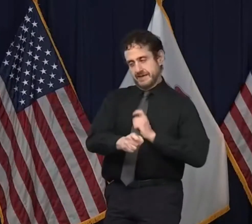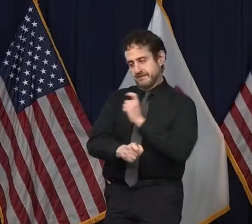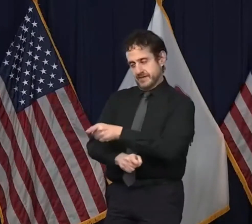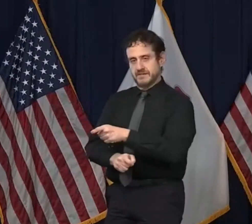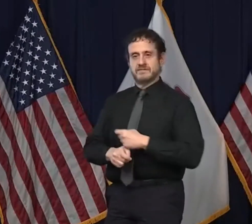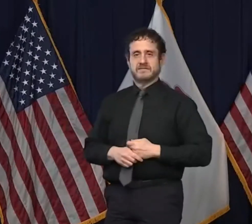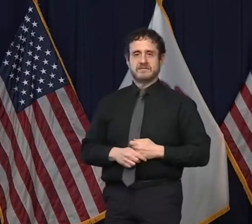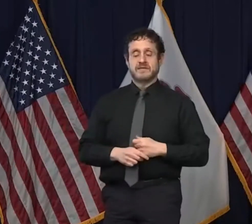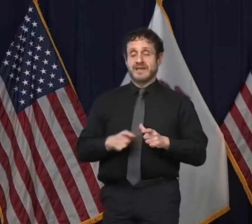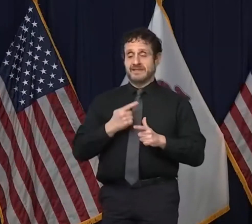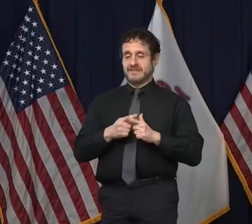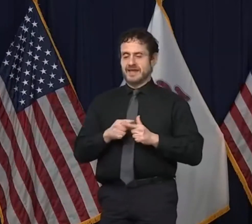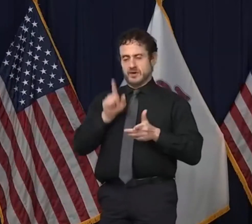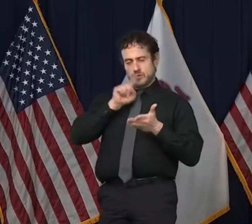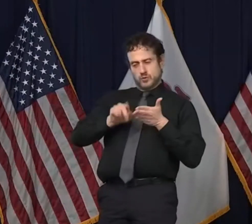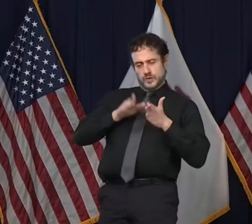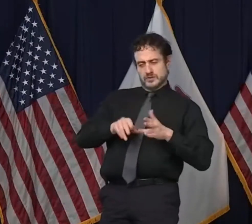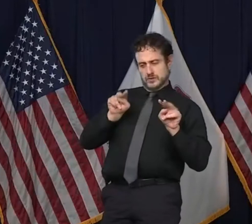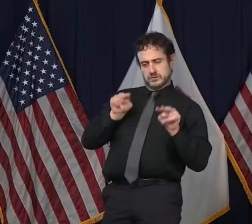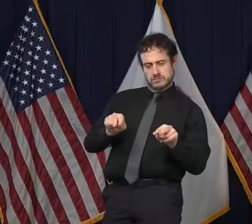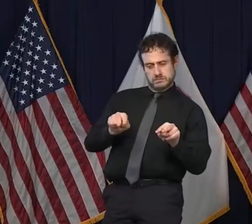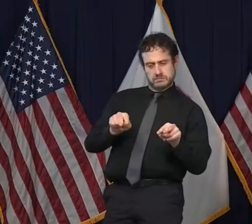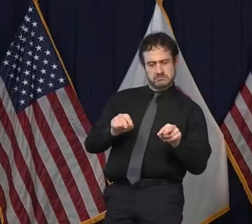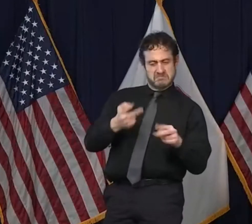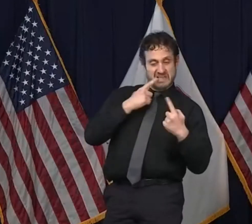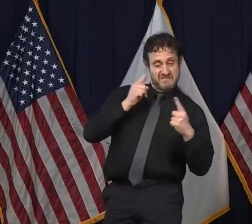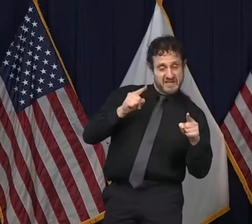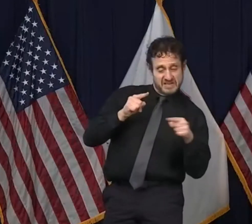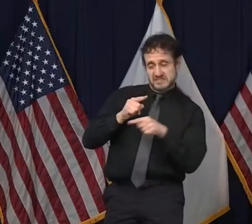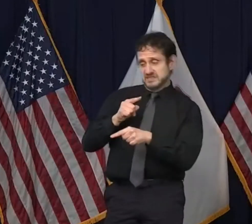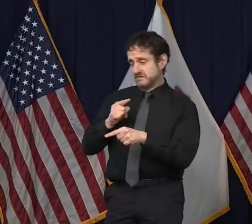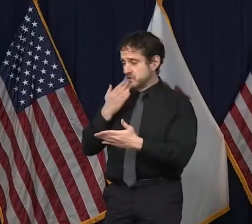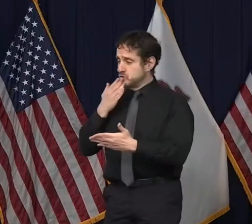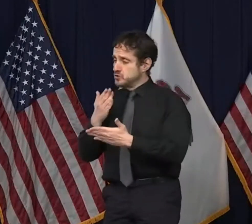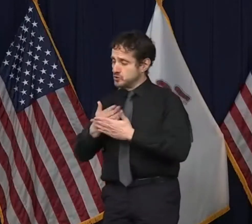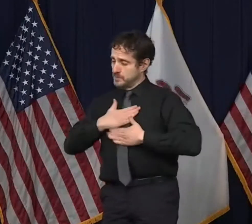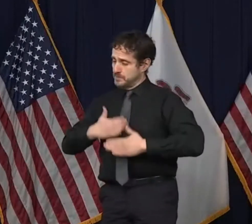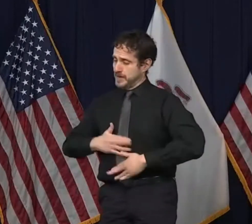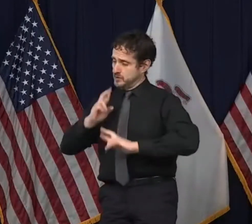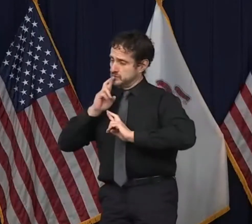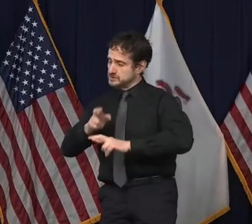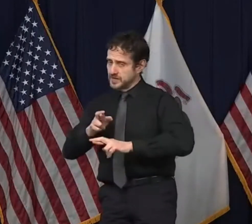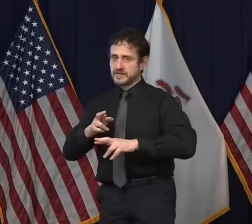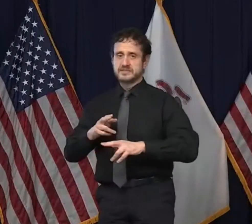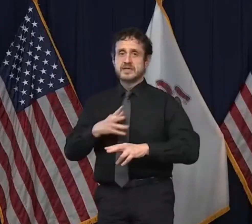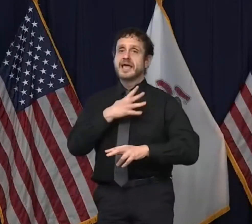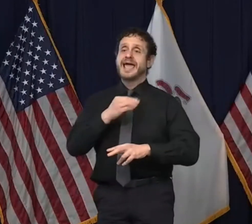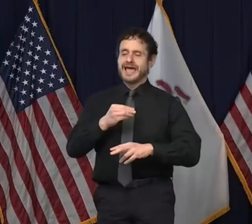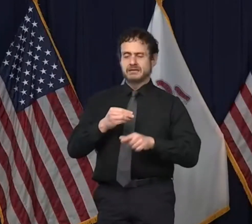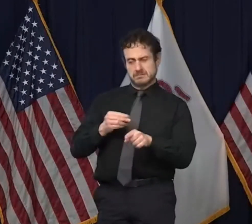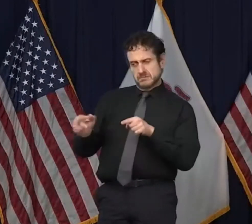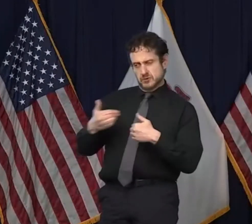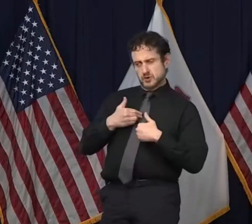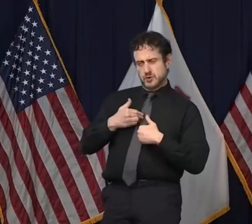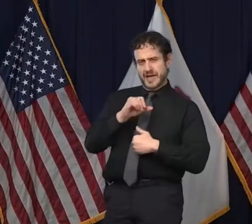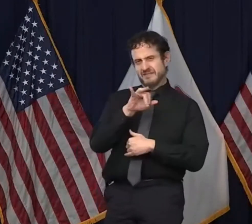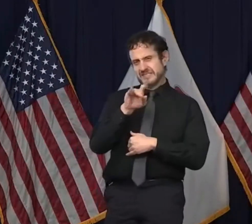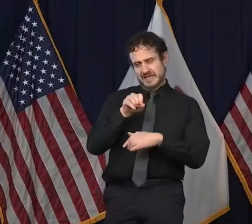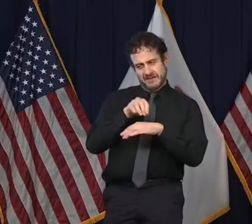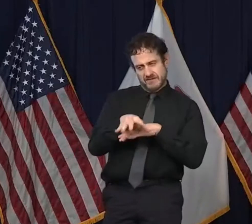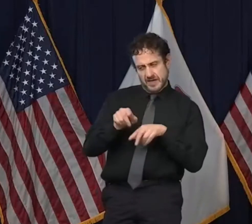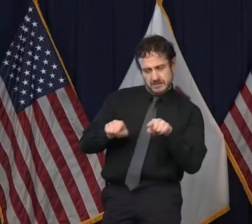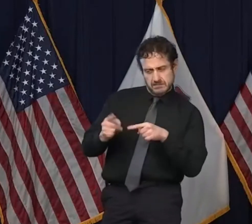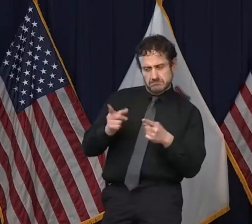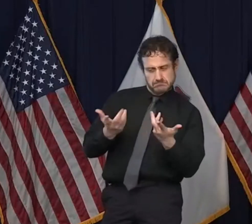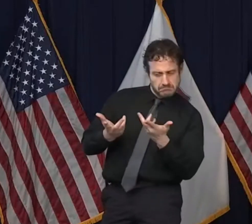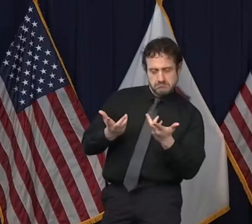evaluated the effectiveness of the candidates in terms of immune response, as well as reported side effects. And they chose